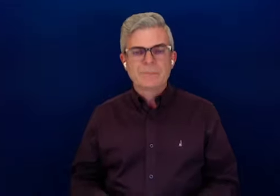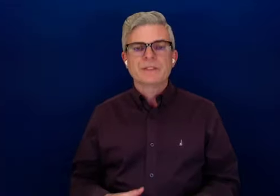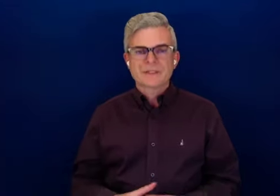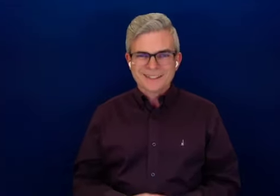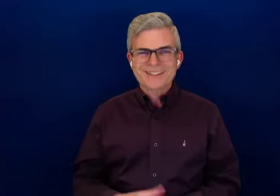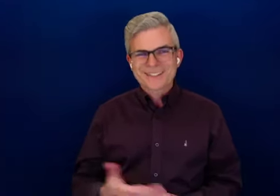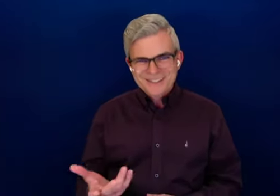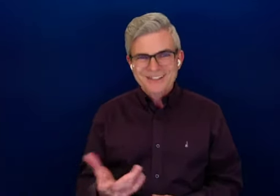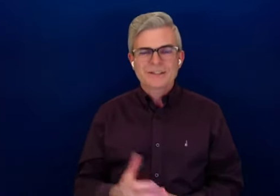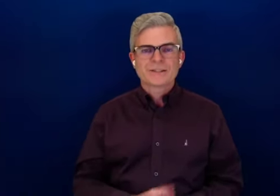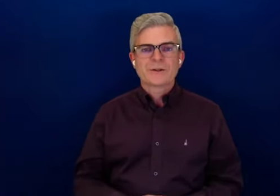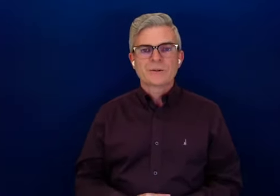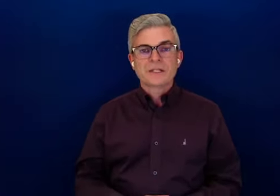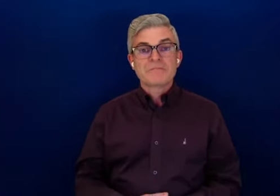happened since. So,